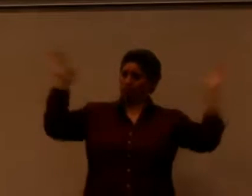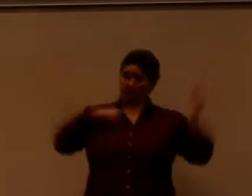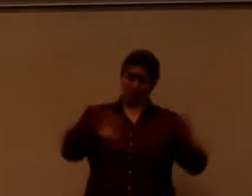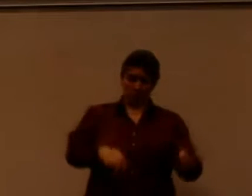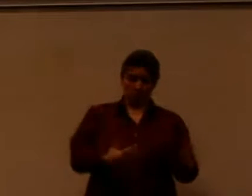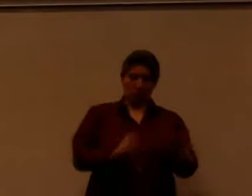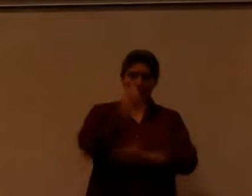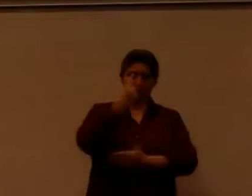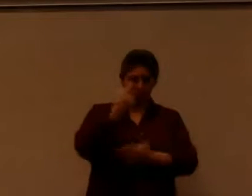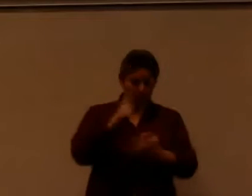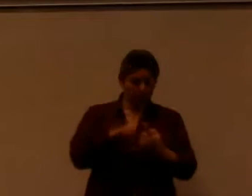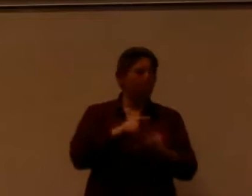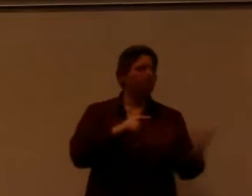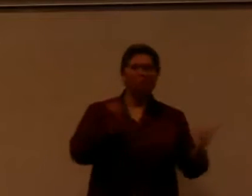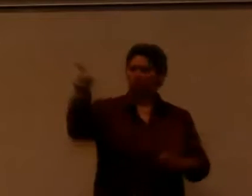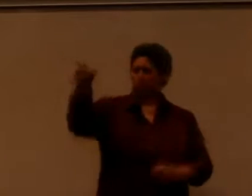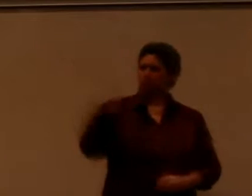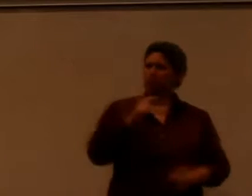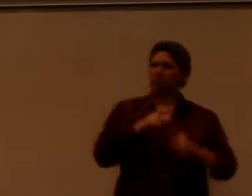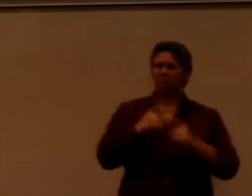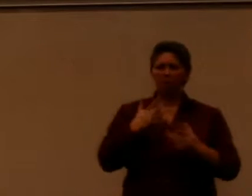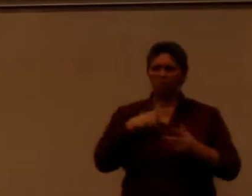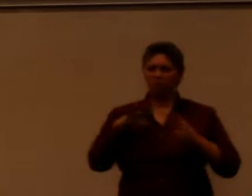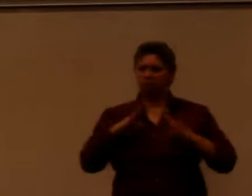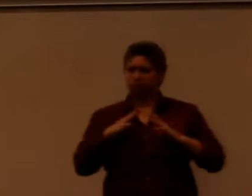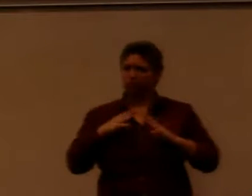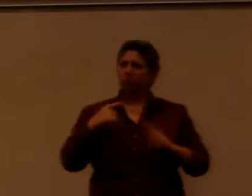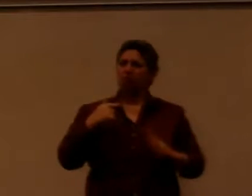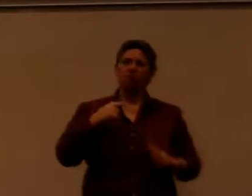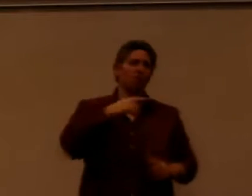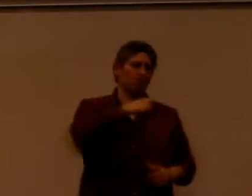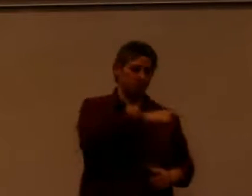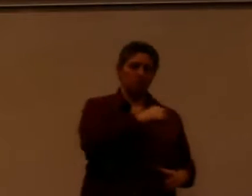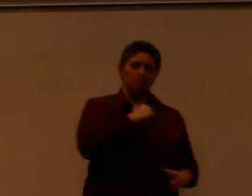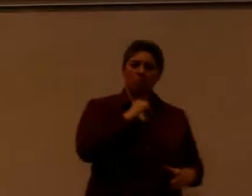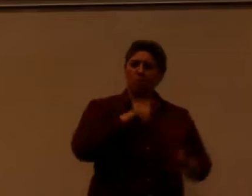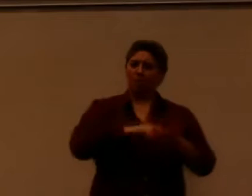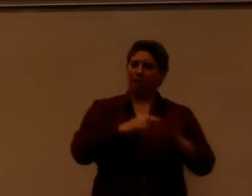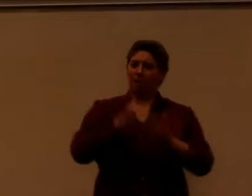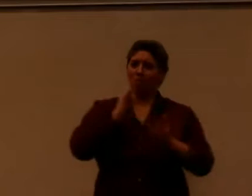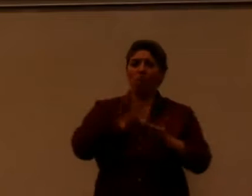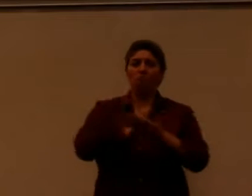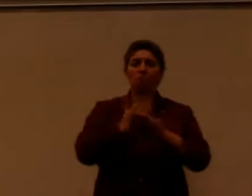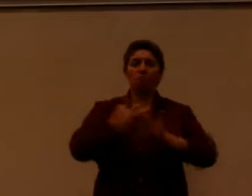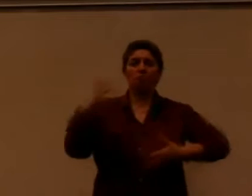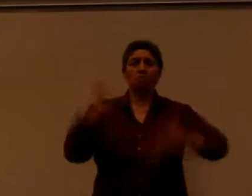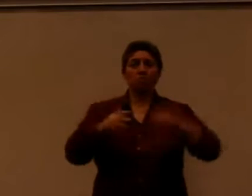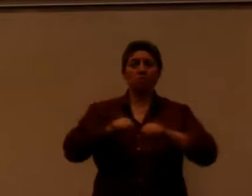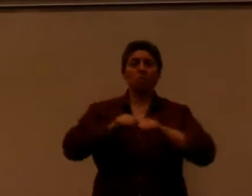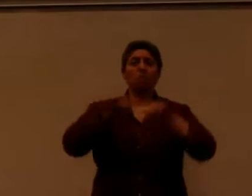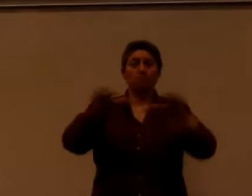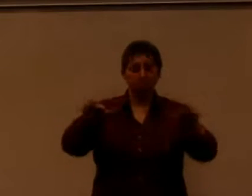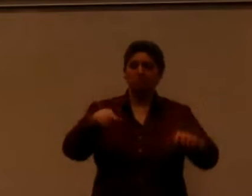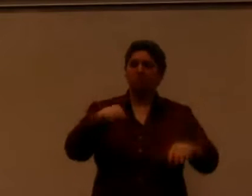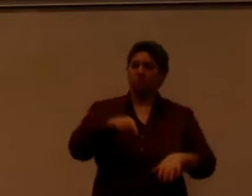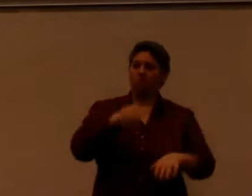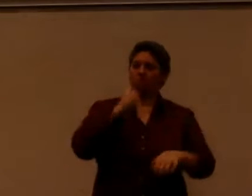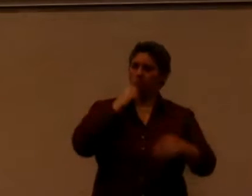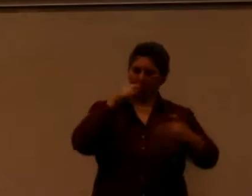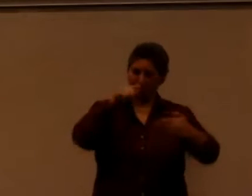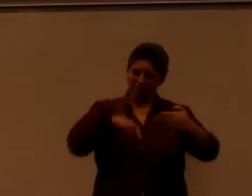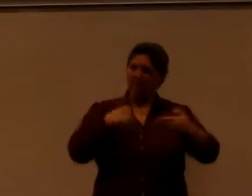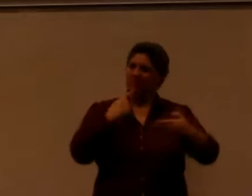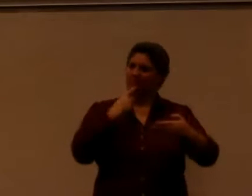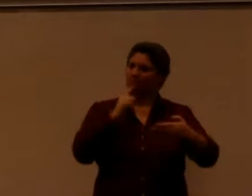know if there's going to be applicants for that. So, there is the opportunity for people to ask. You mentioned there also about an informal opportunity. All